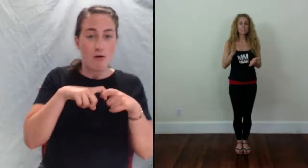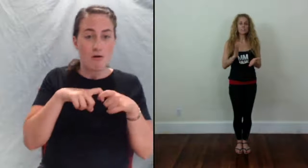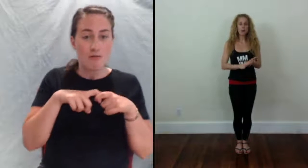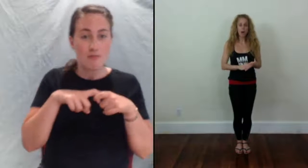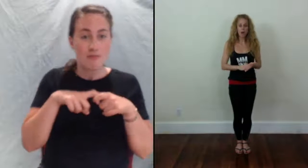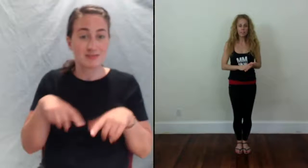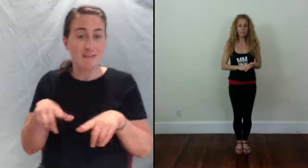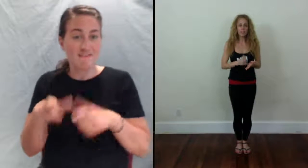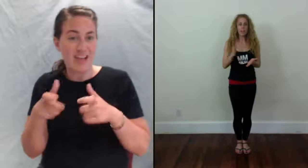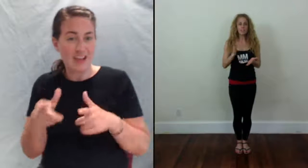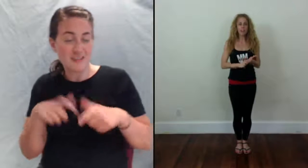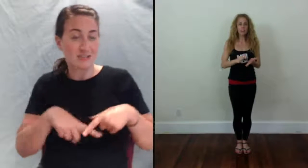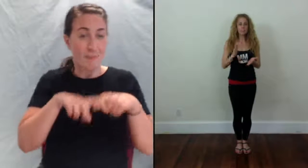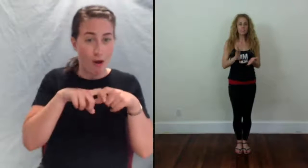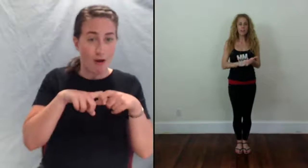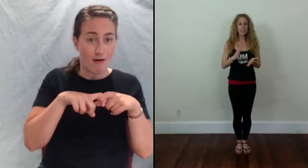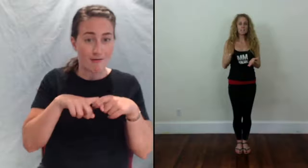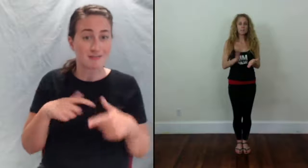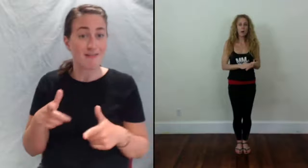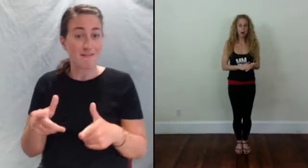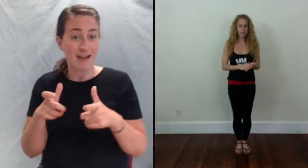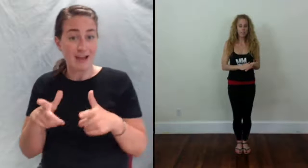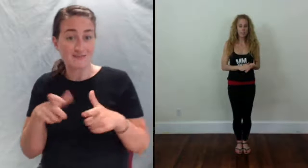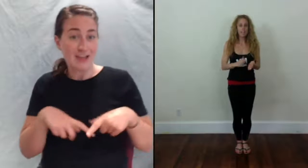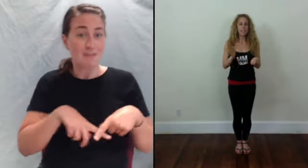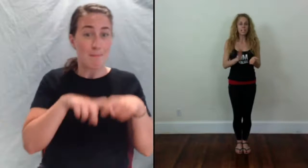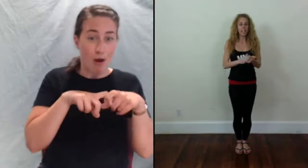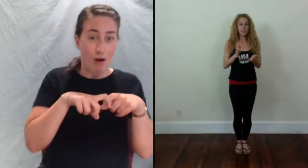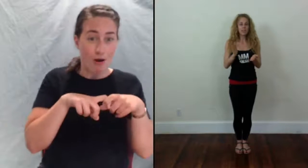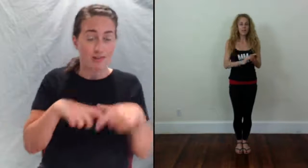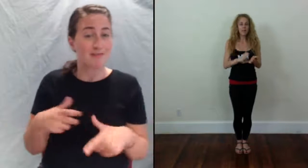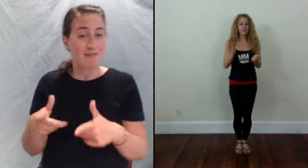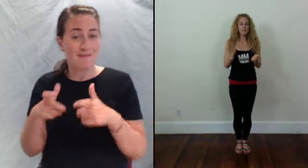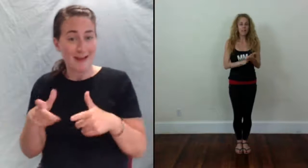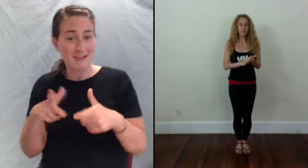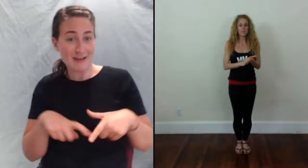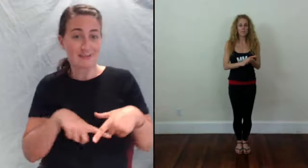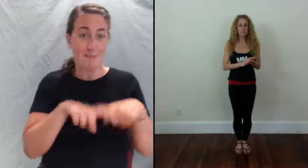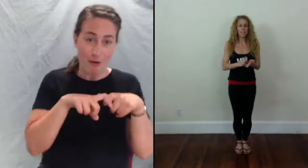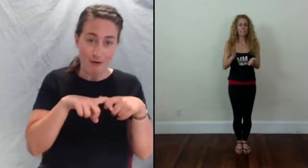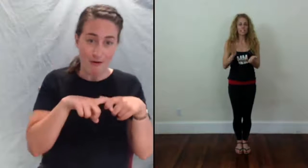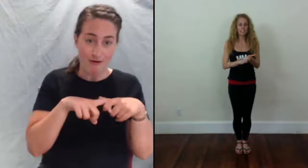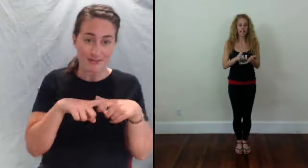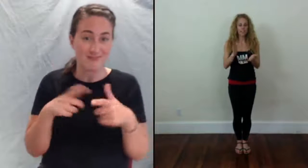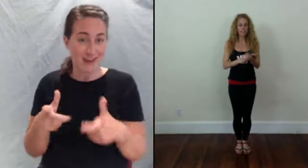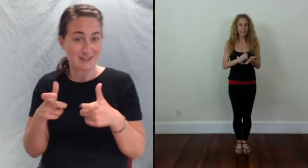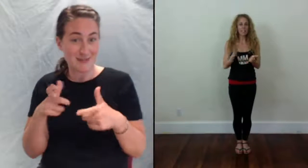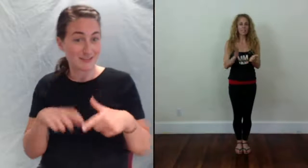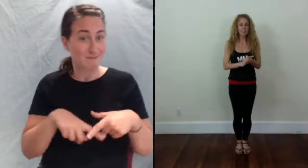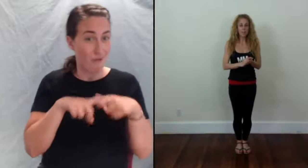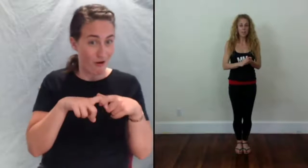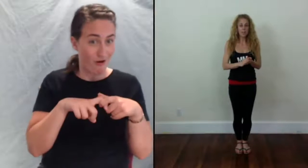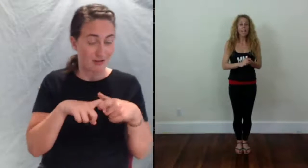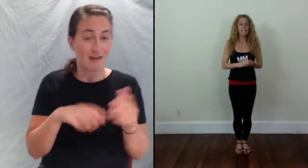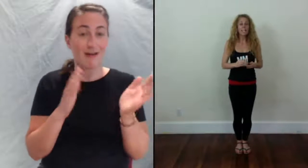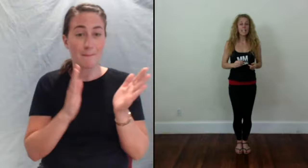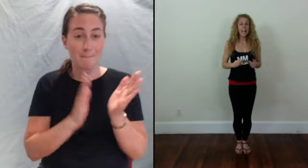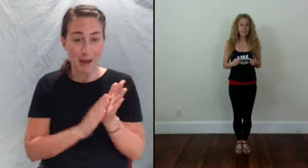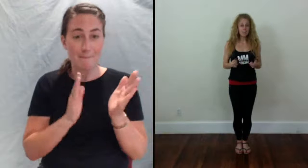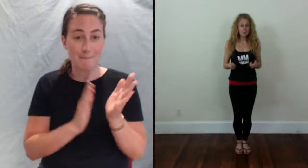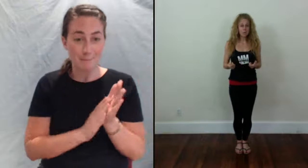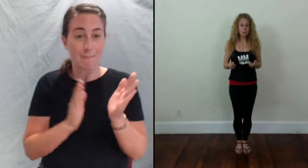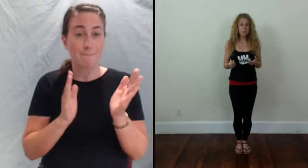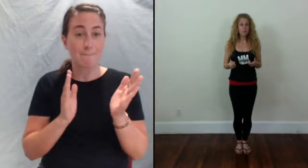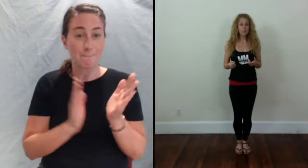fast, fast, pause, and fast, fast, pause, and fast, fast, pause, and fast, fast, pause.